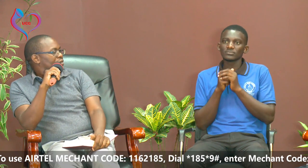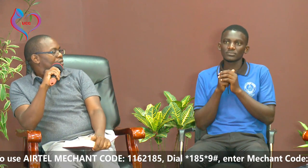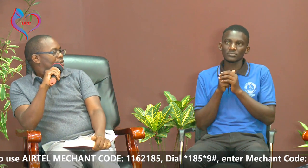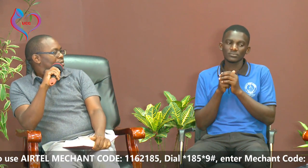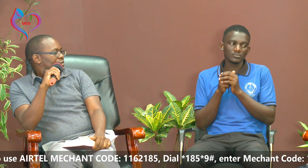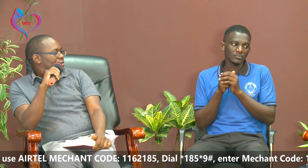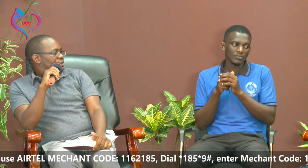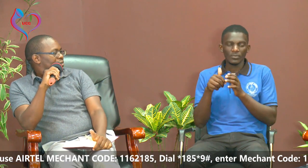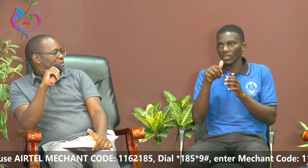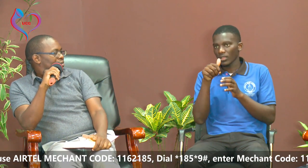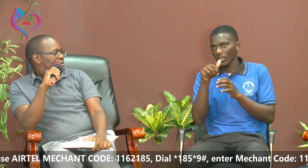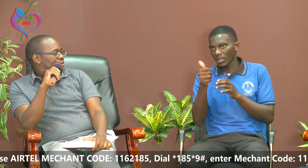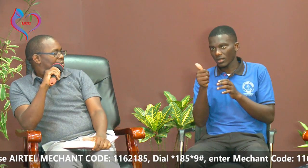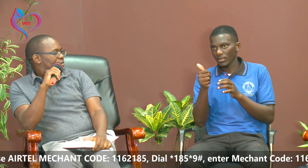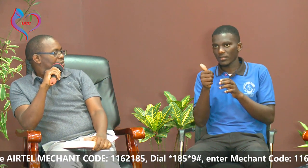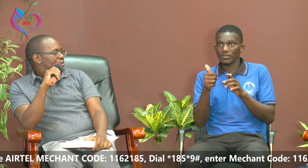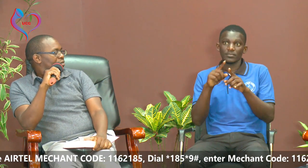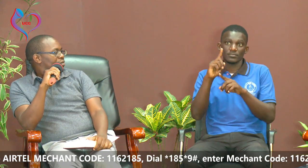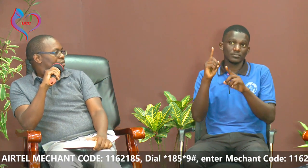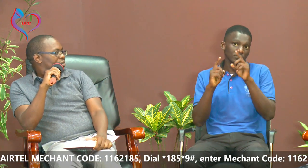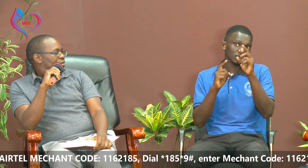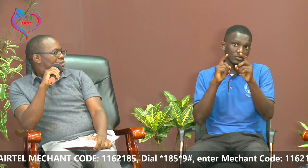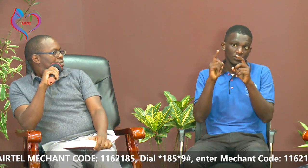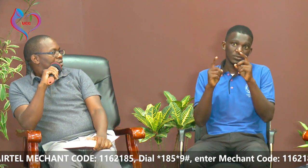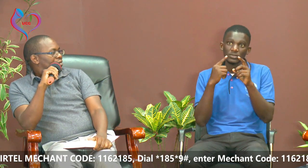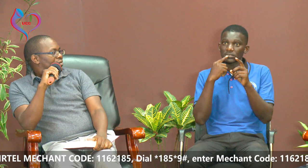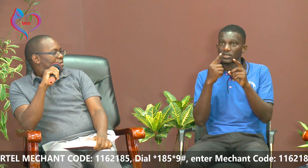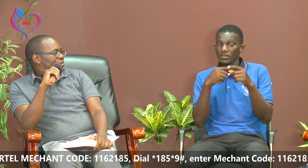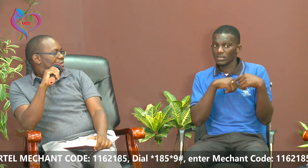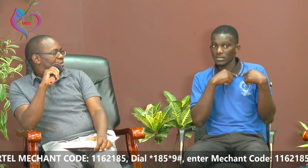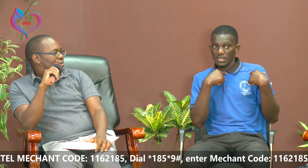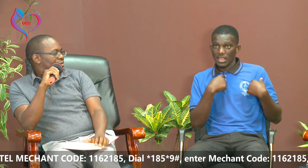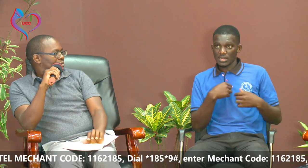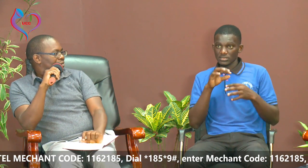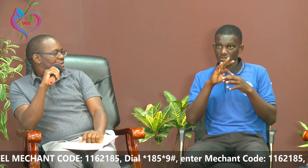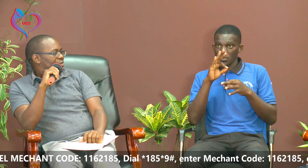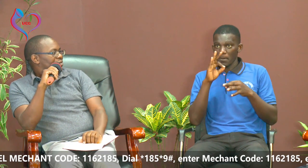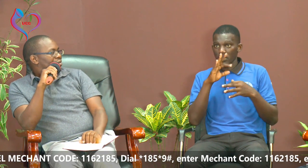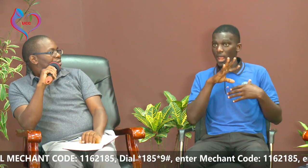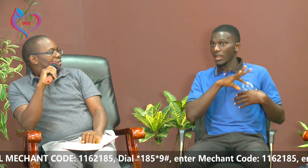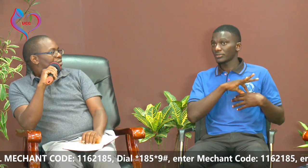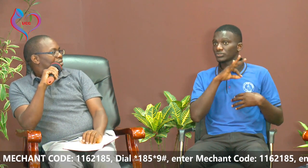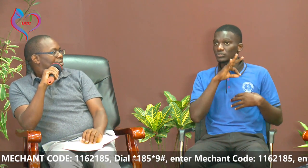similar question, not similar but related. I get ku the heart, spirit and soul. How is their